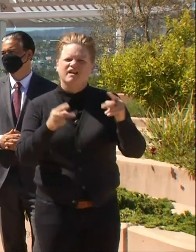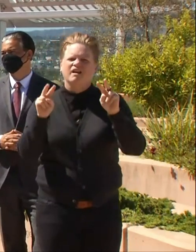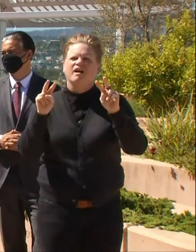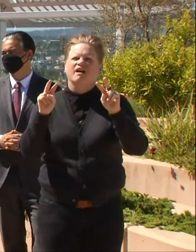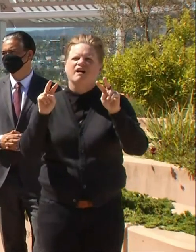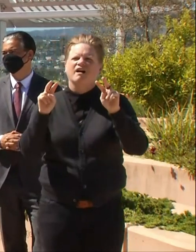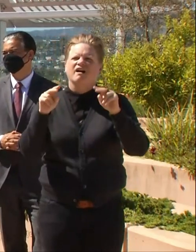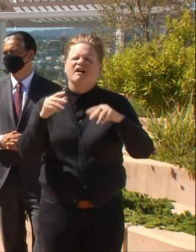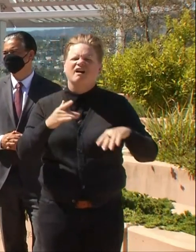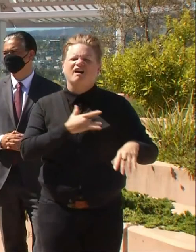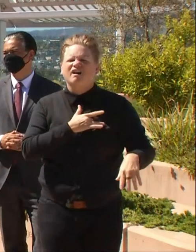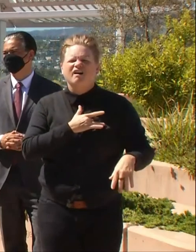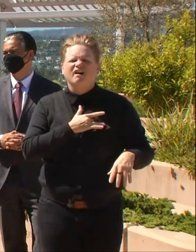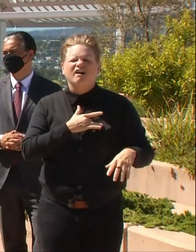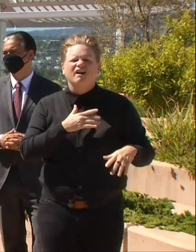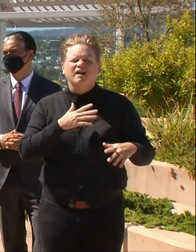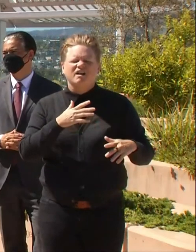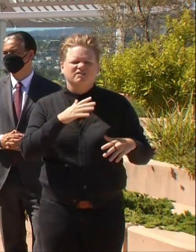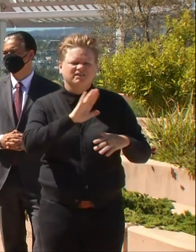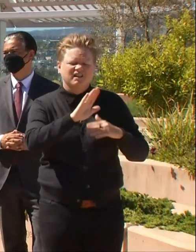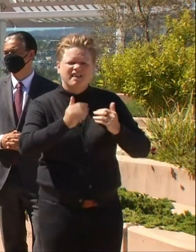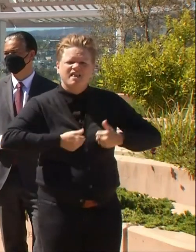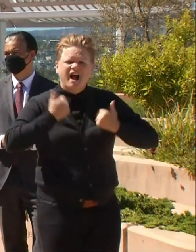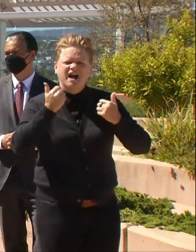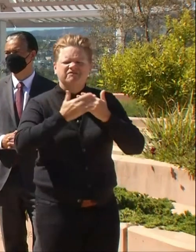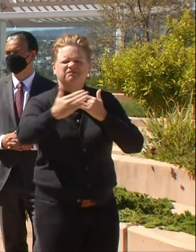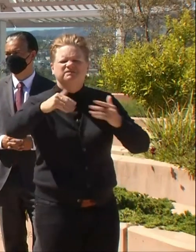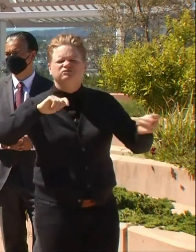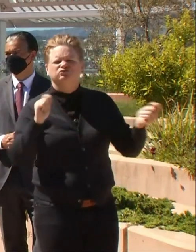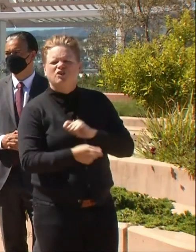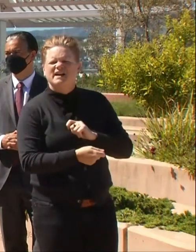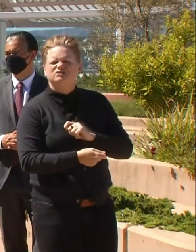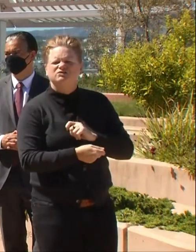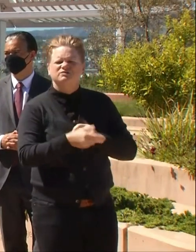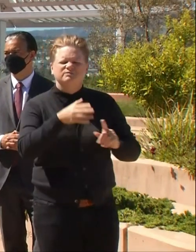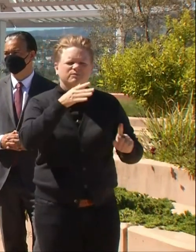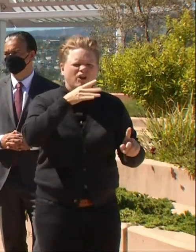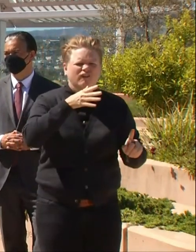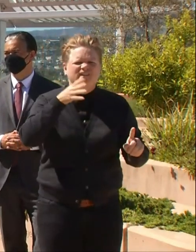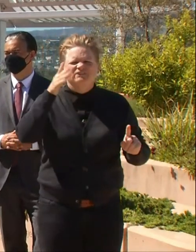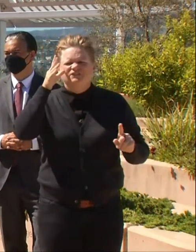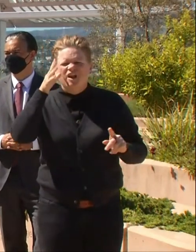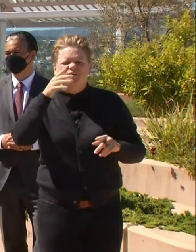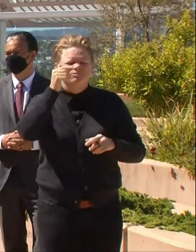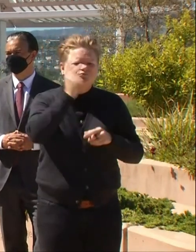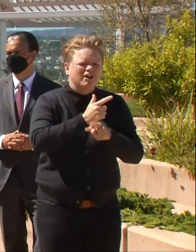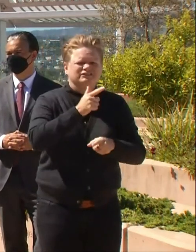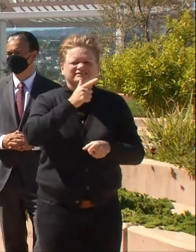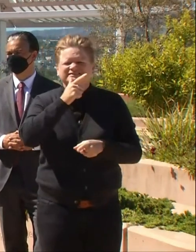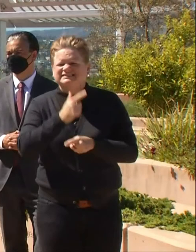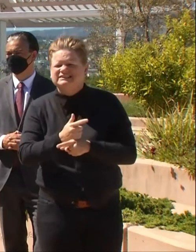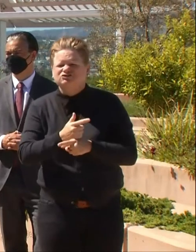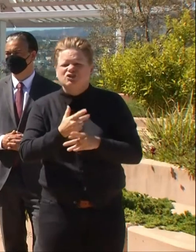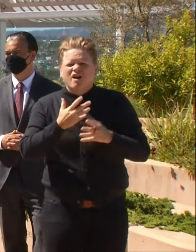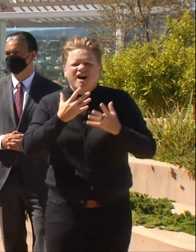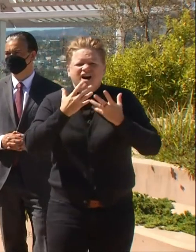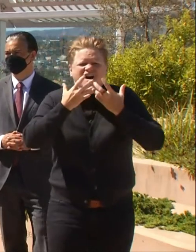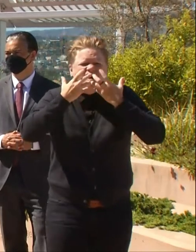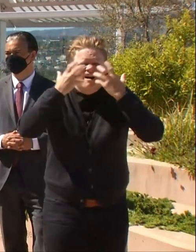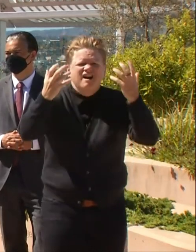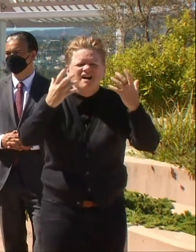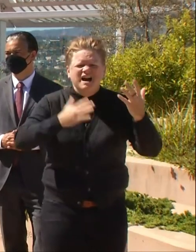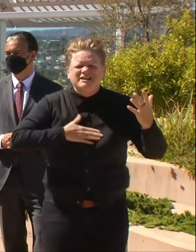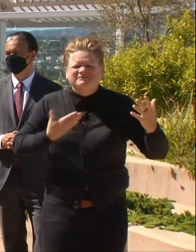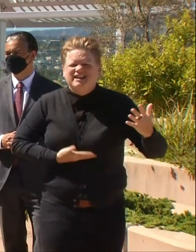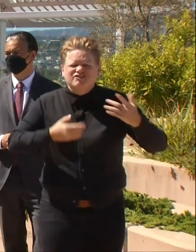Mothers, fathers, brothers all cry out in pain as I tell them misinformation. When we lose patients as a doctor, I lose a